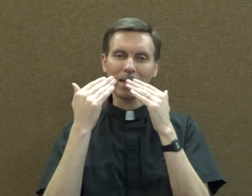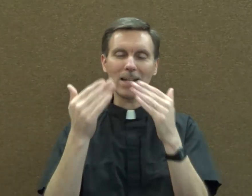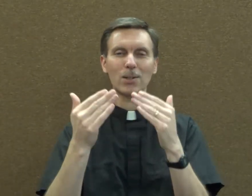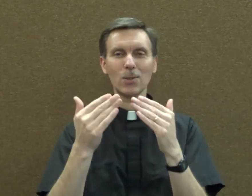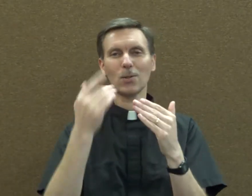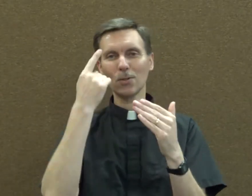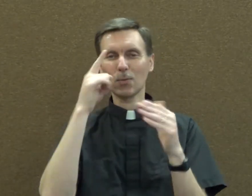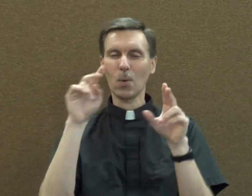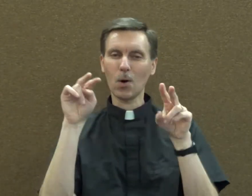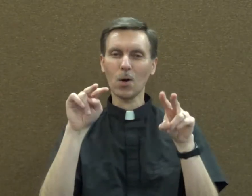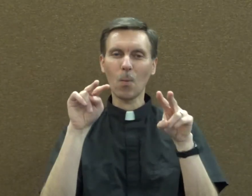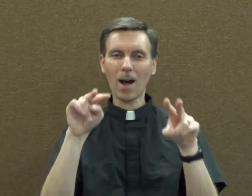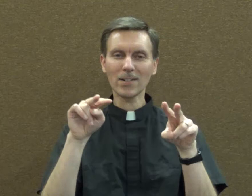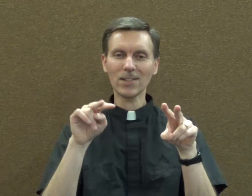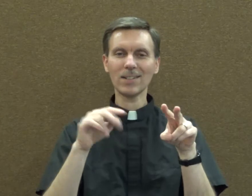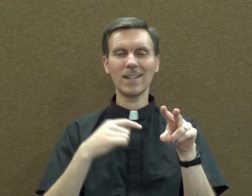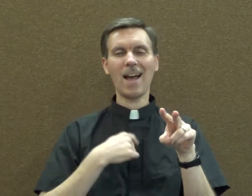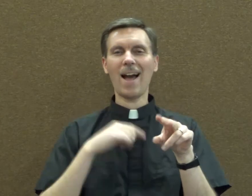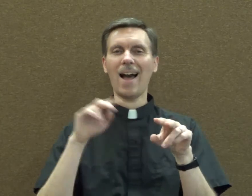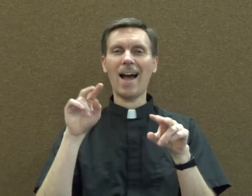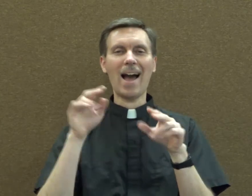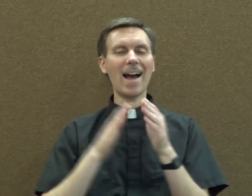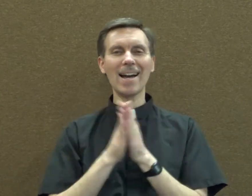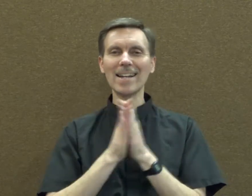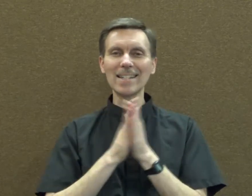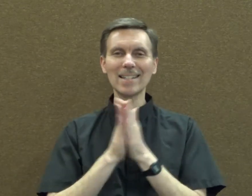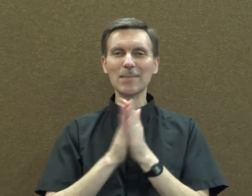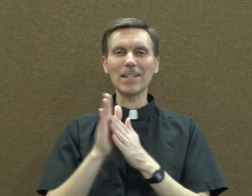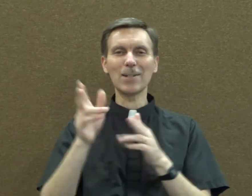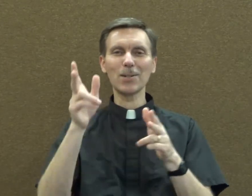Thank you for watching. I am eager